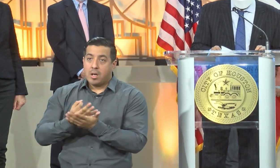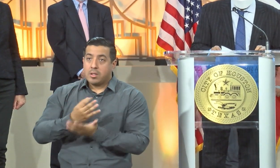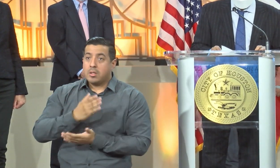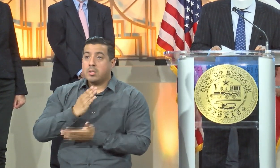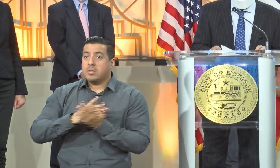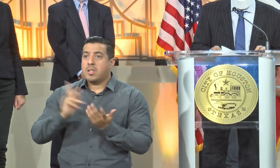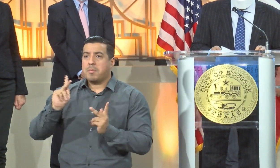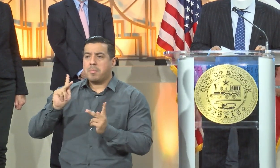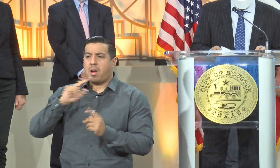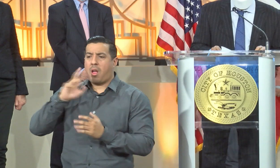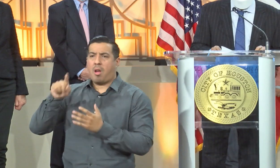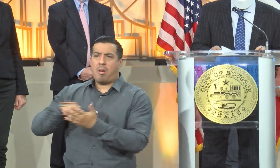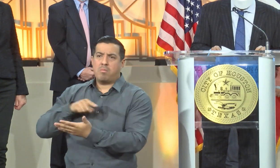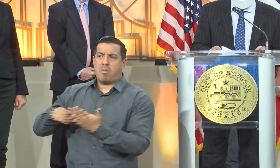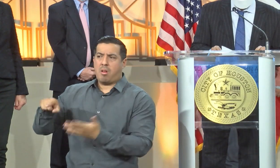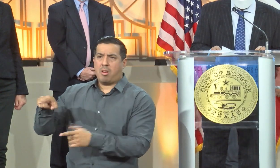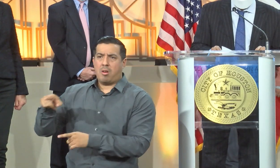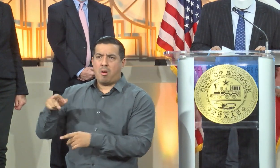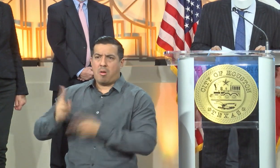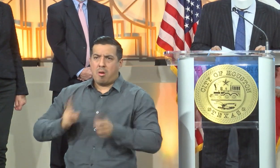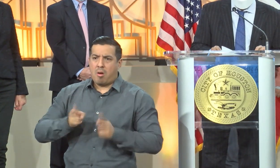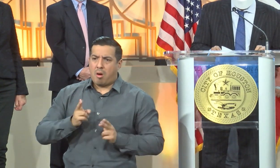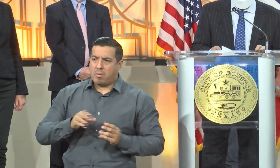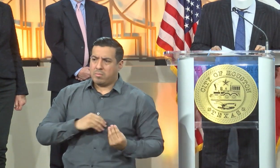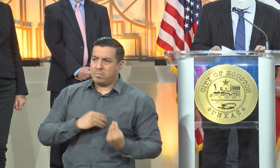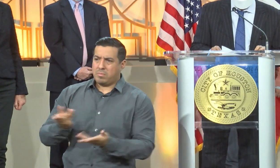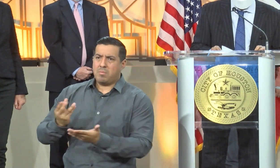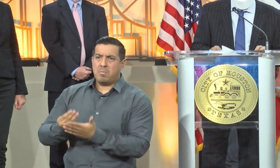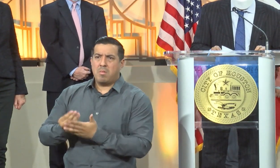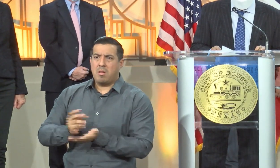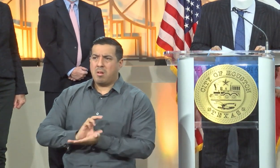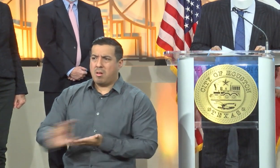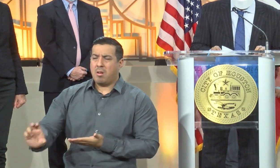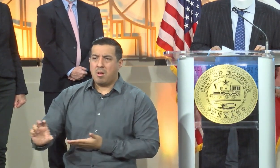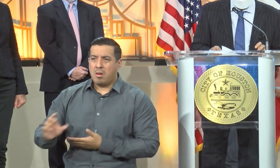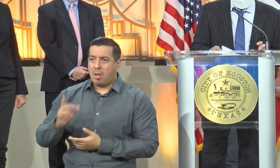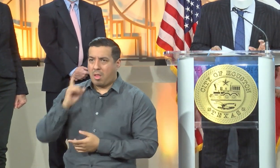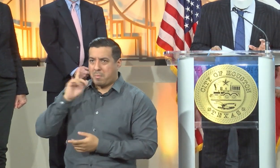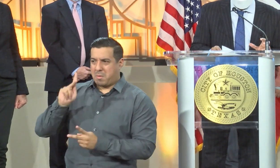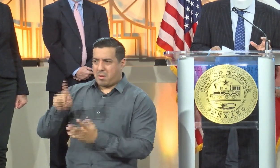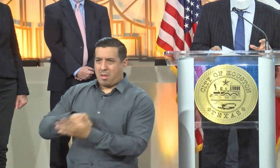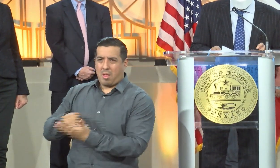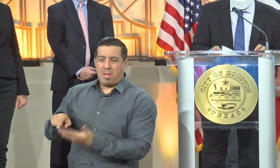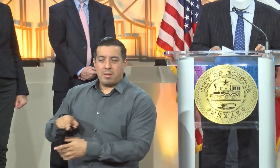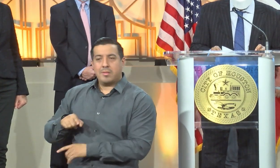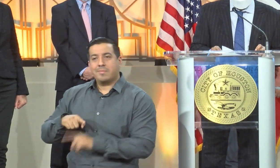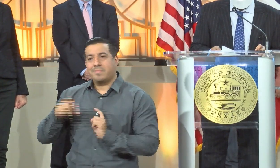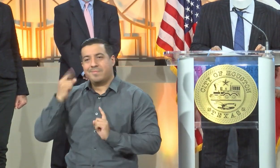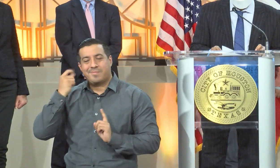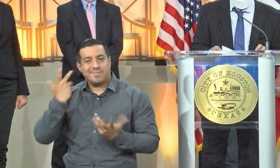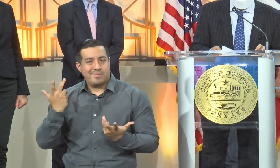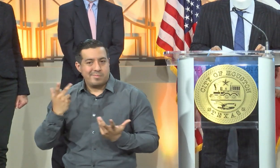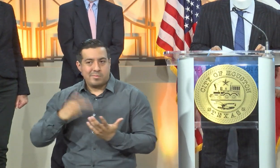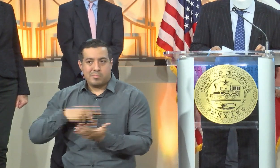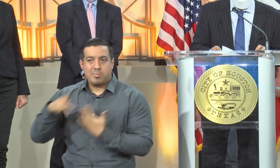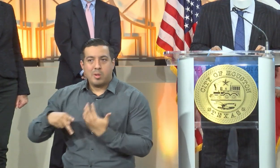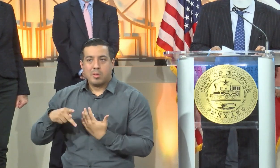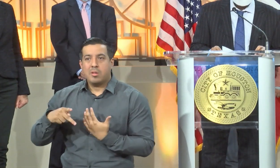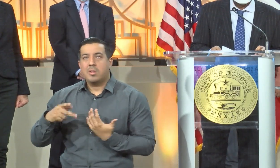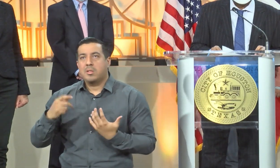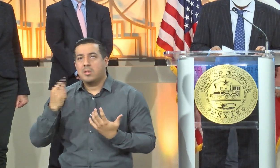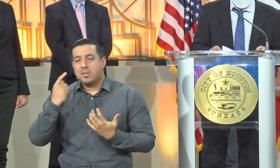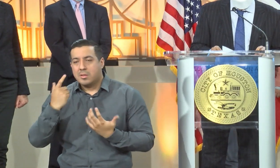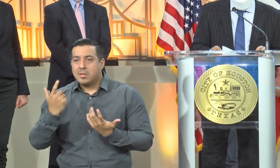criticized the city for rushing to spend all the CARES Act funding, but this, like so many other programs, are not only